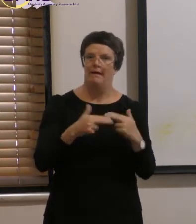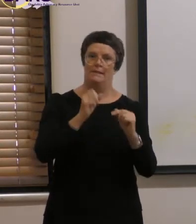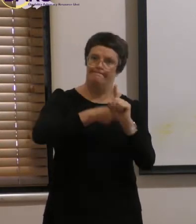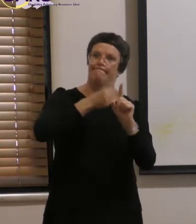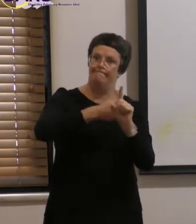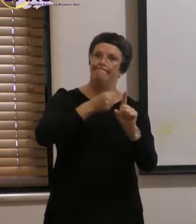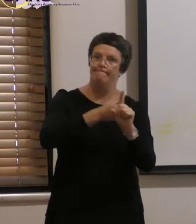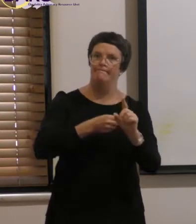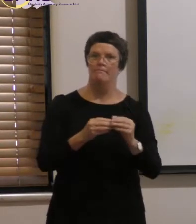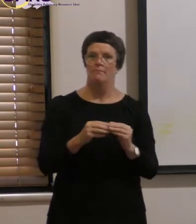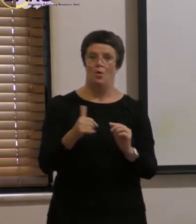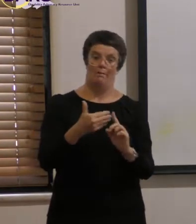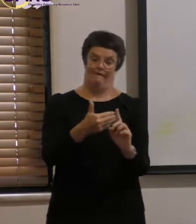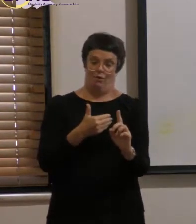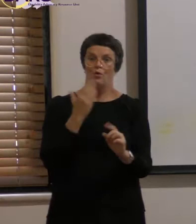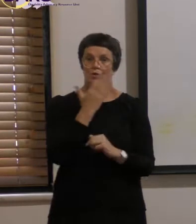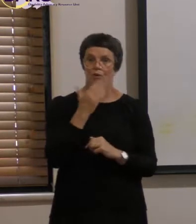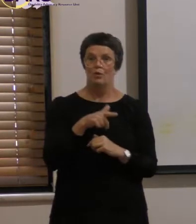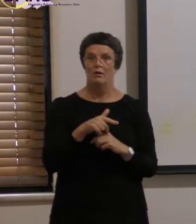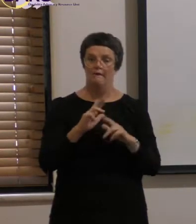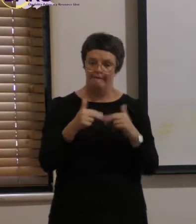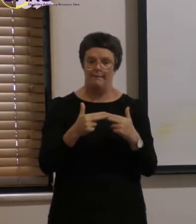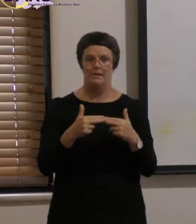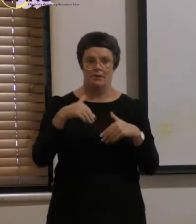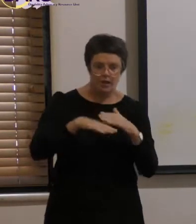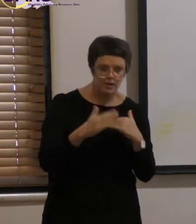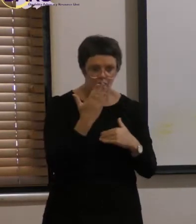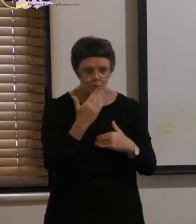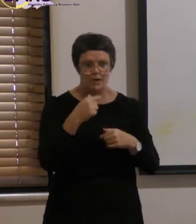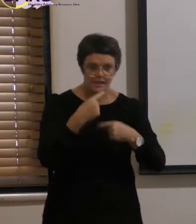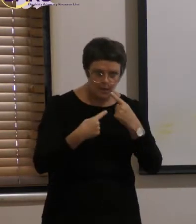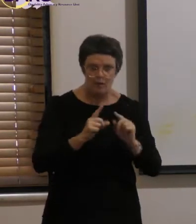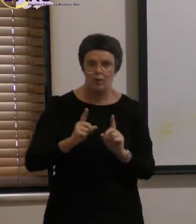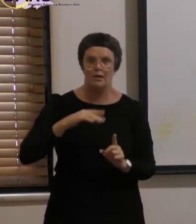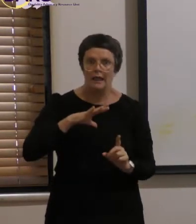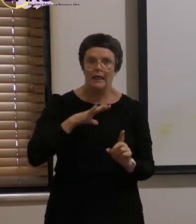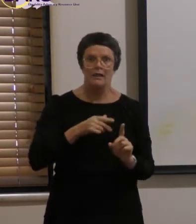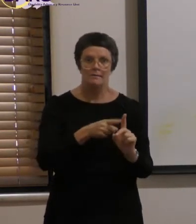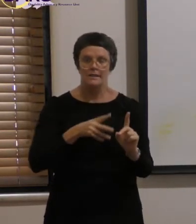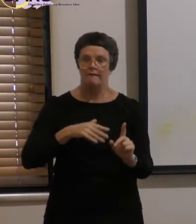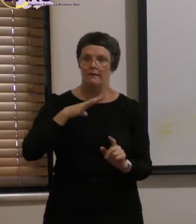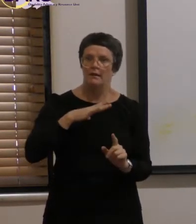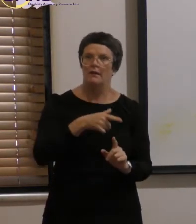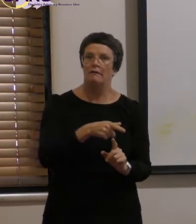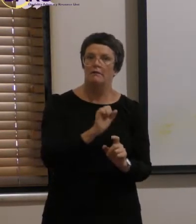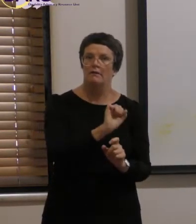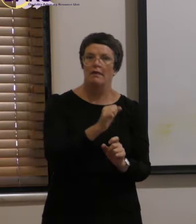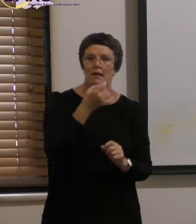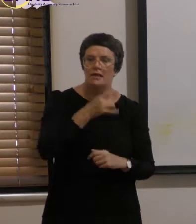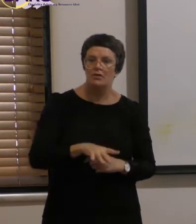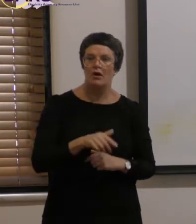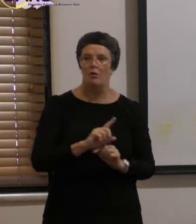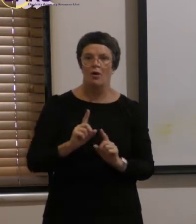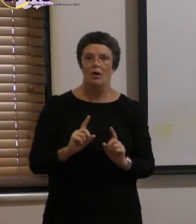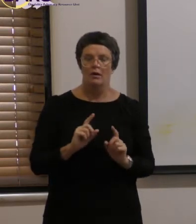or before day one, families have got into schools and really articulated what the specific needs are for the child, what the child's strengths